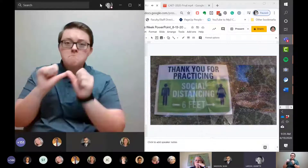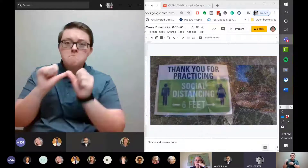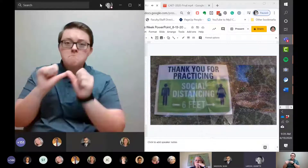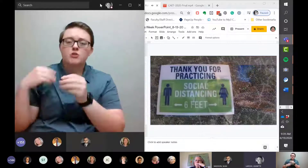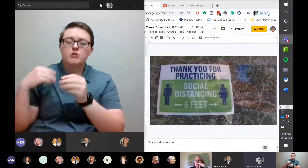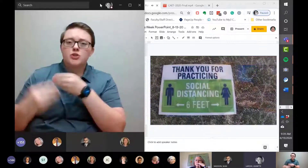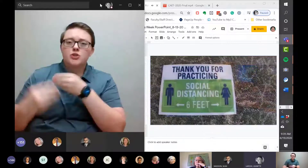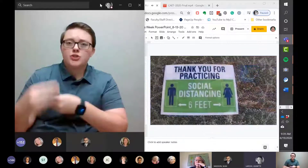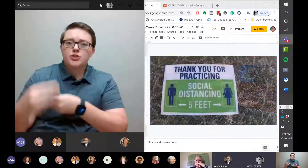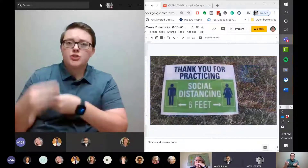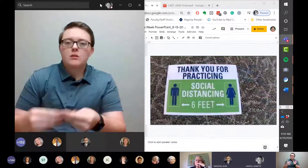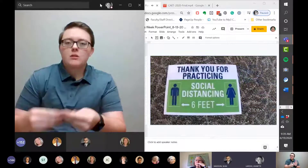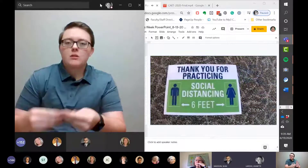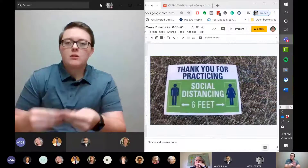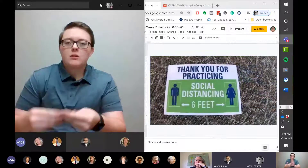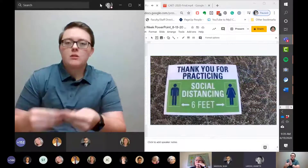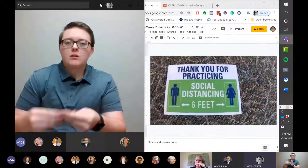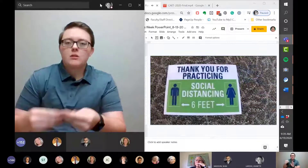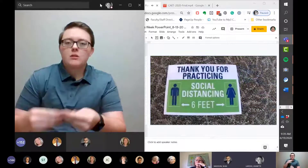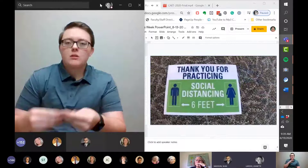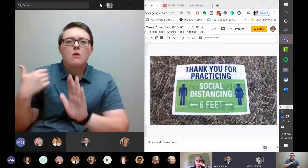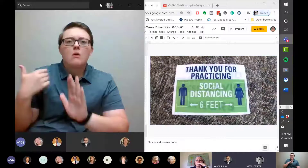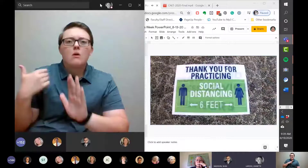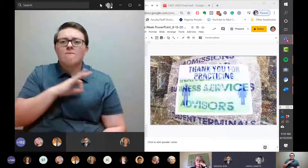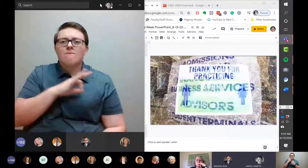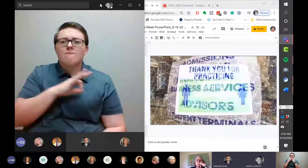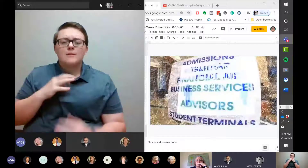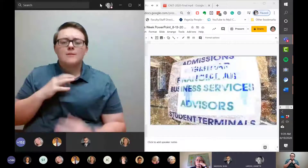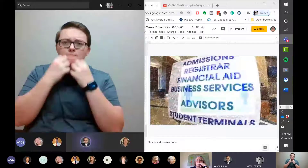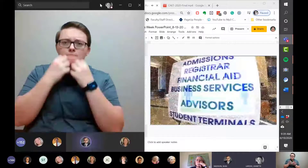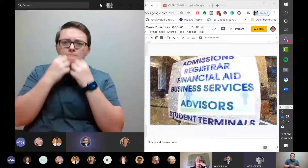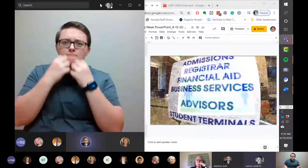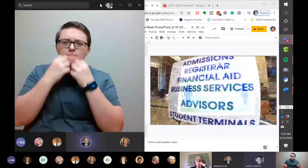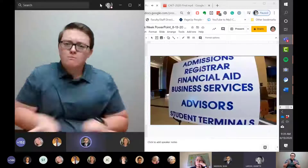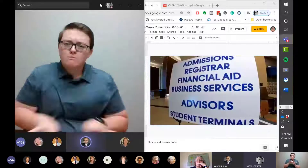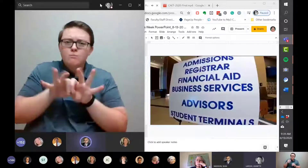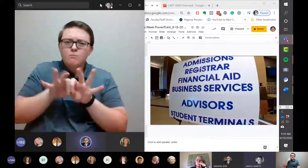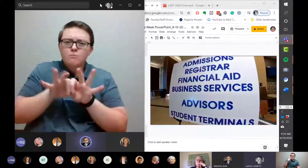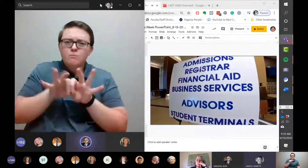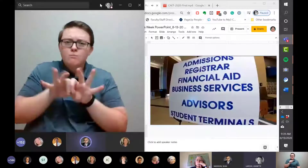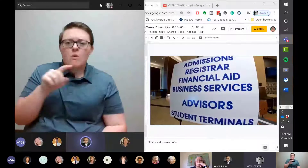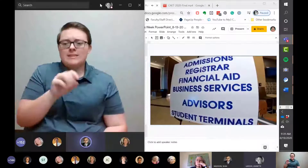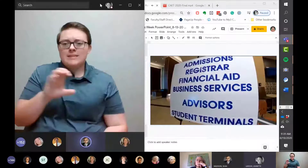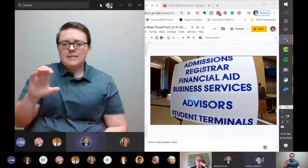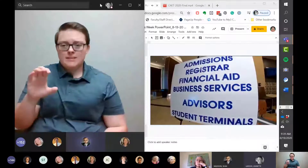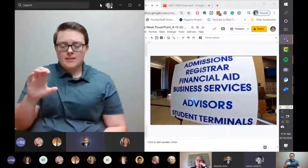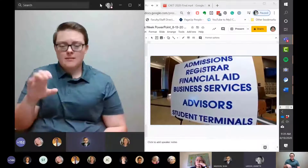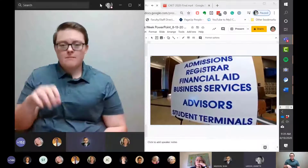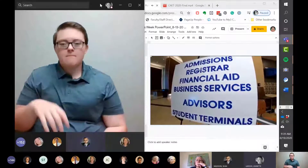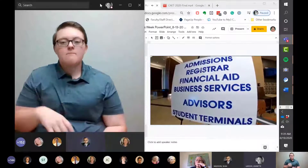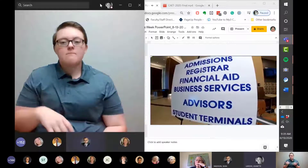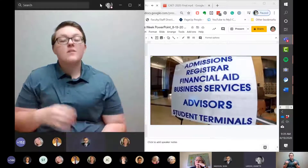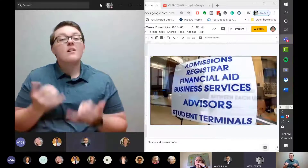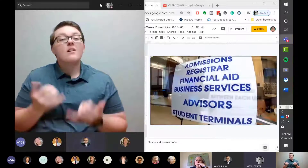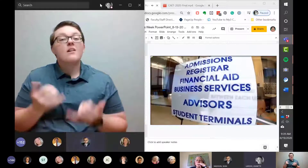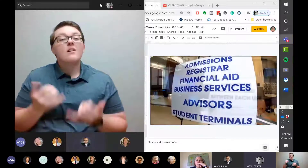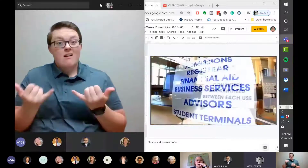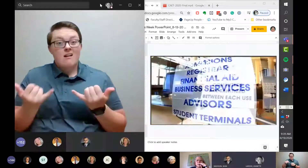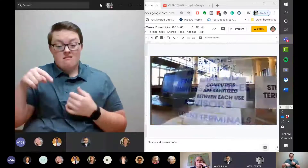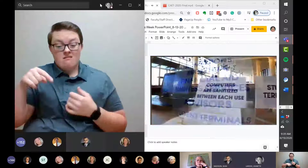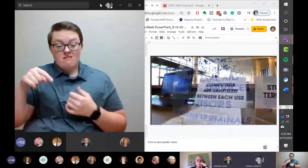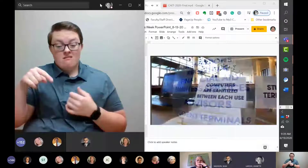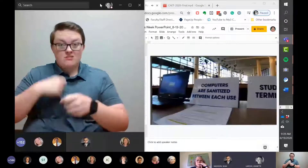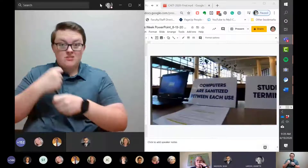critical role our faculty members play in changing lives for the better. Given the environment in which we find ourselves today,